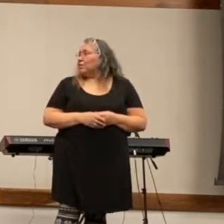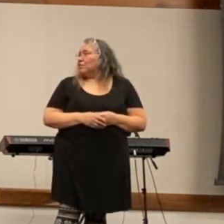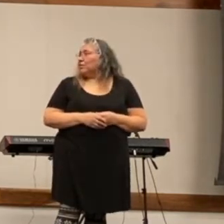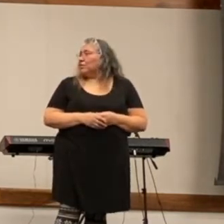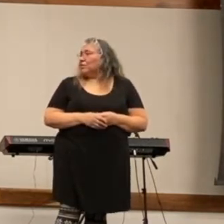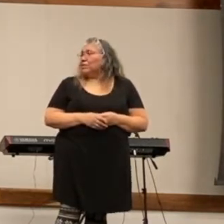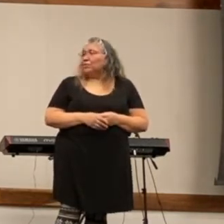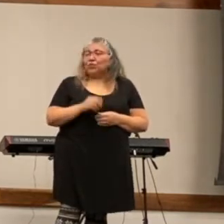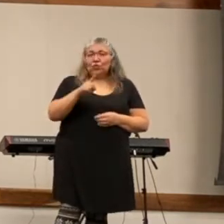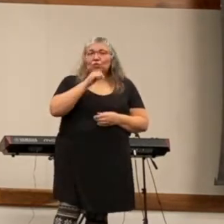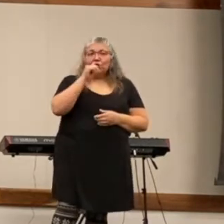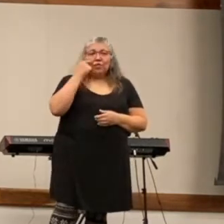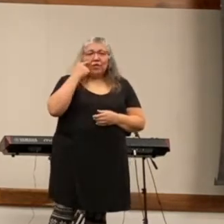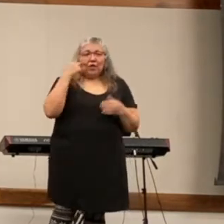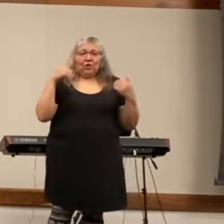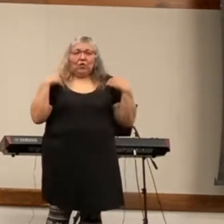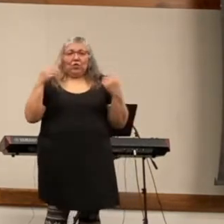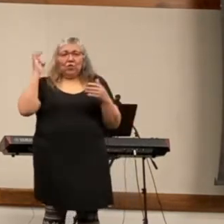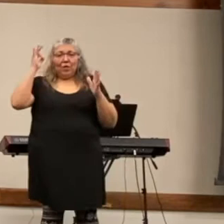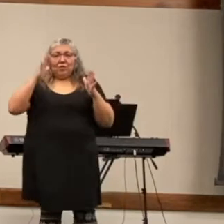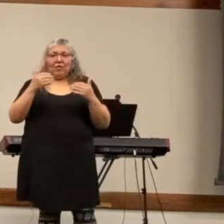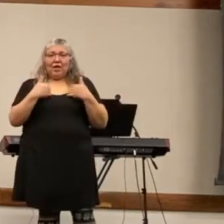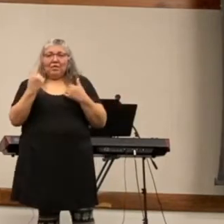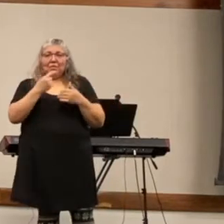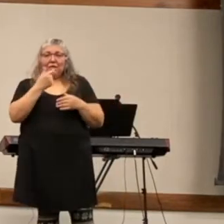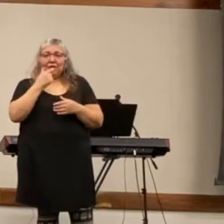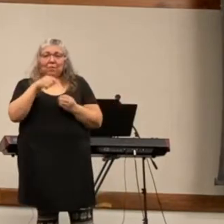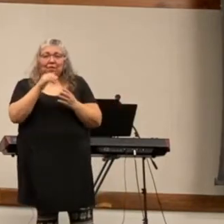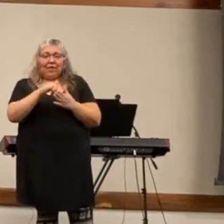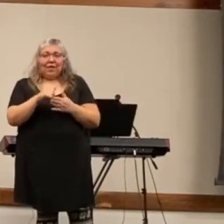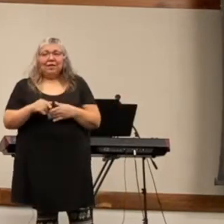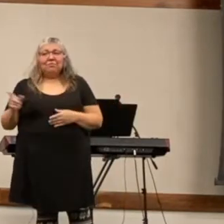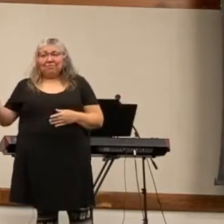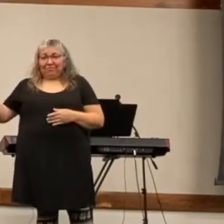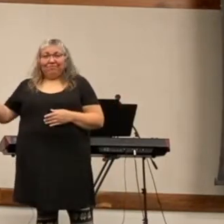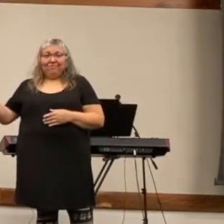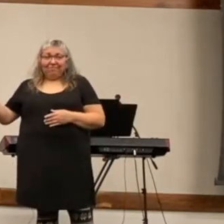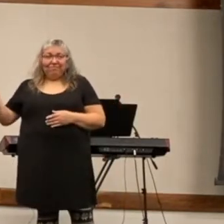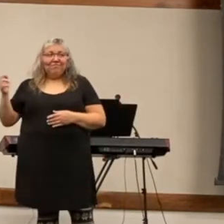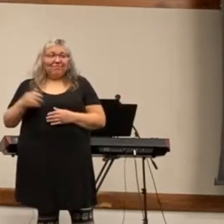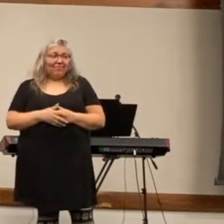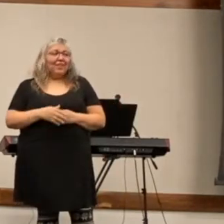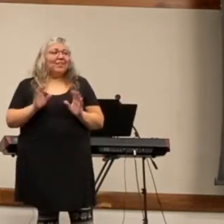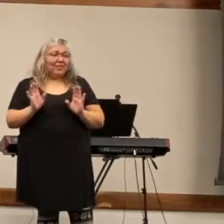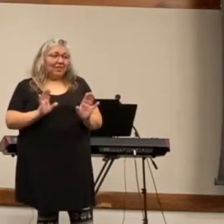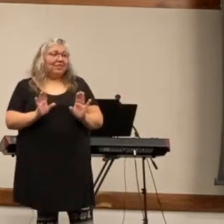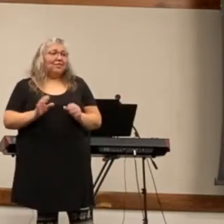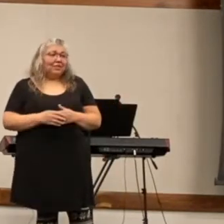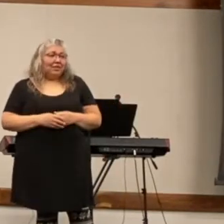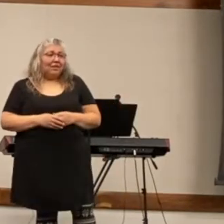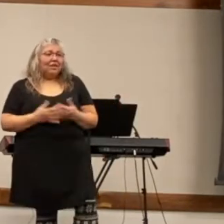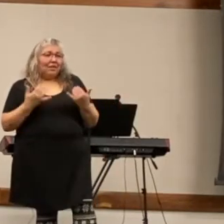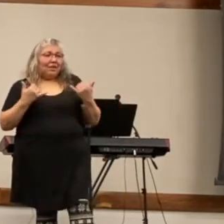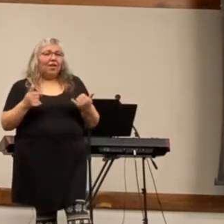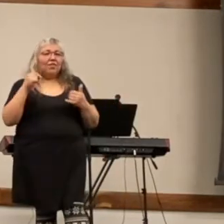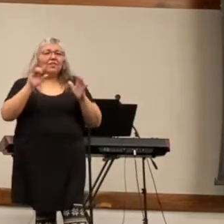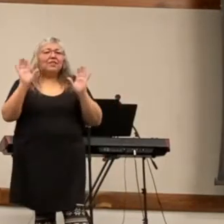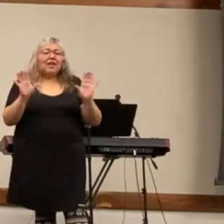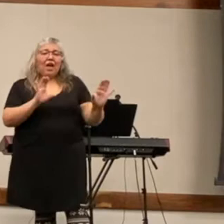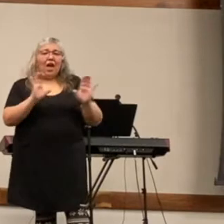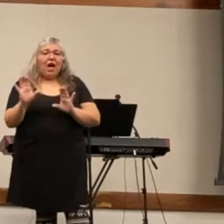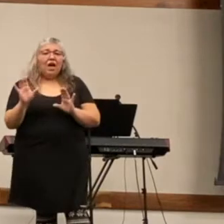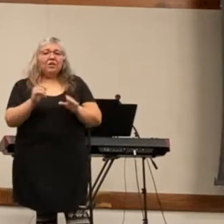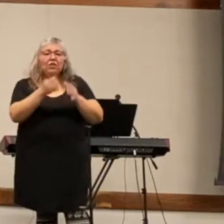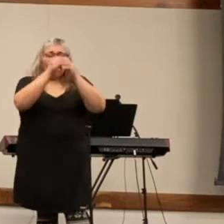You don't think that a youth pastor has something to say about that? This youth pastor did. It's an act of worship